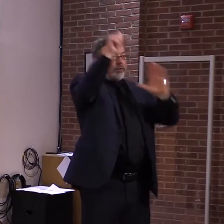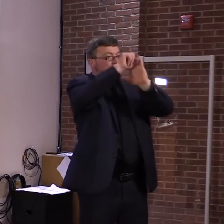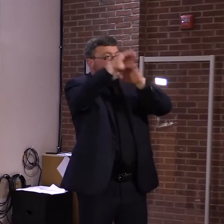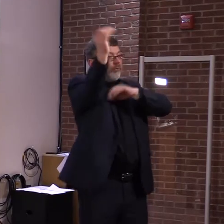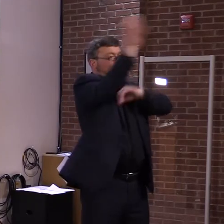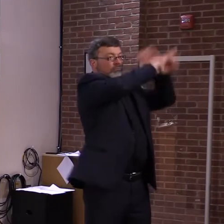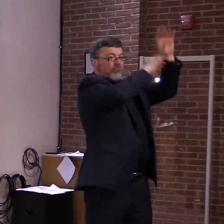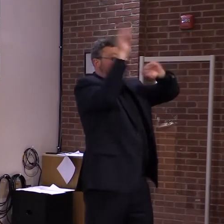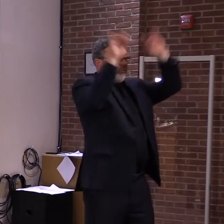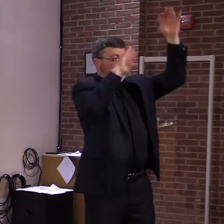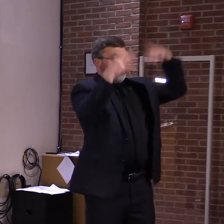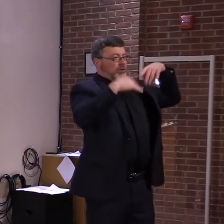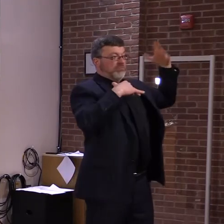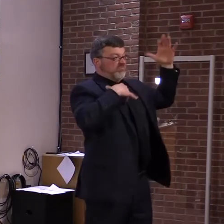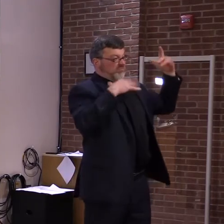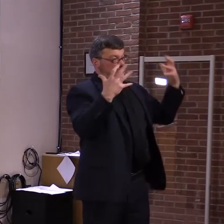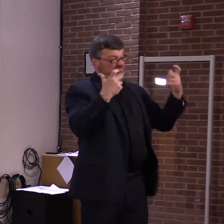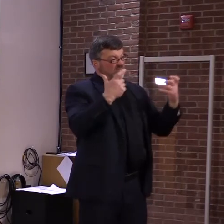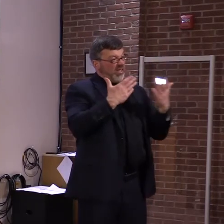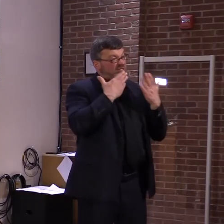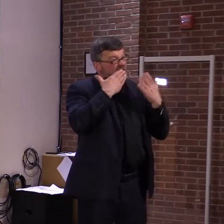Vermonters, for keeping this up.